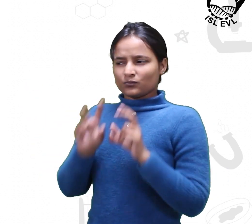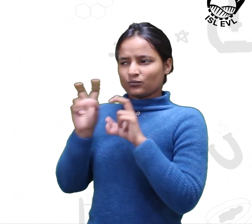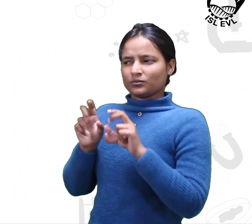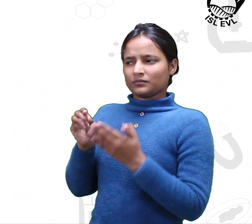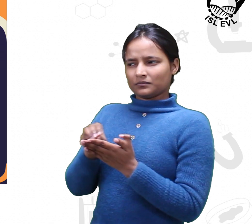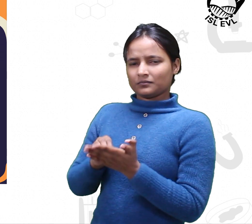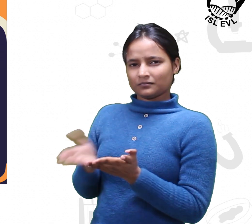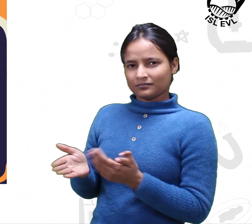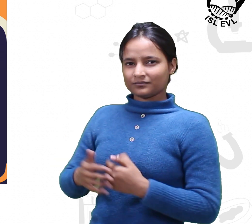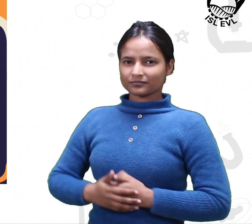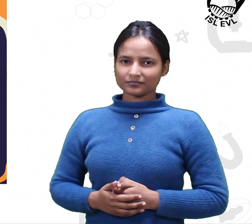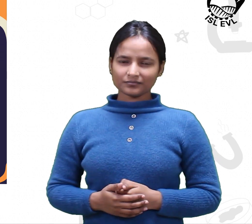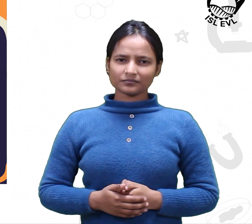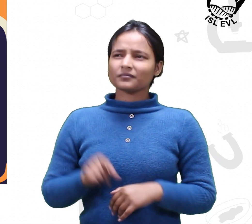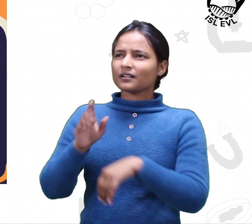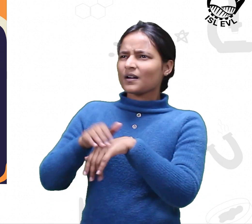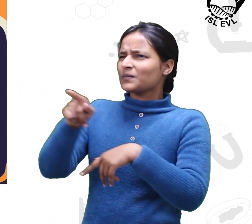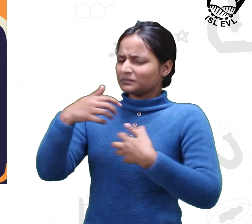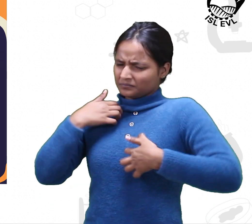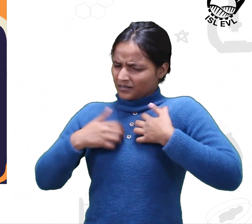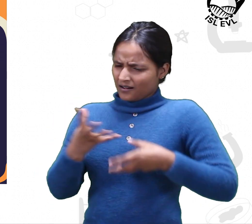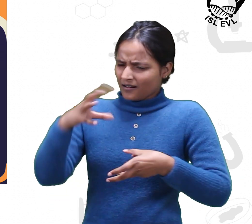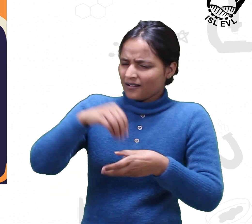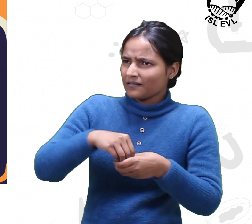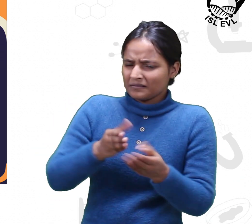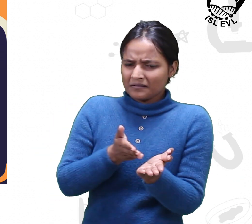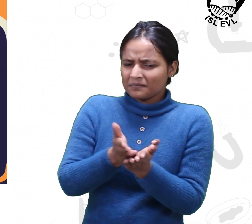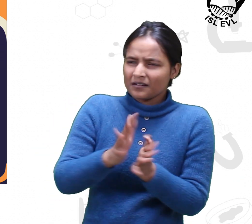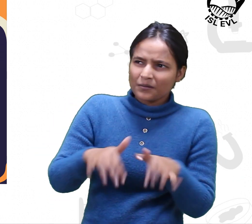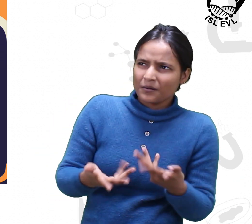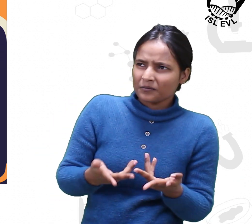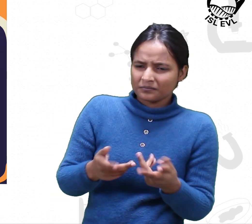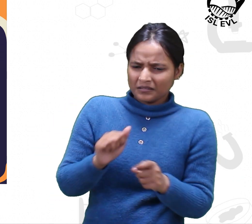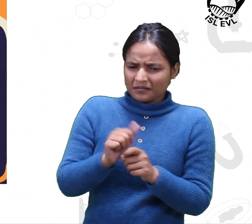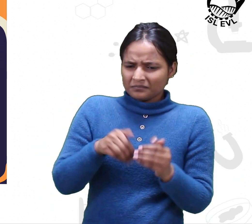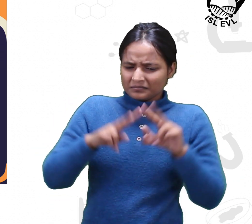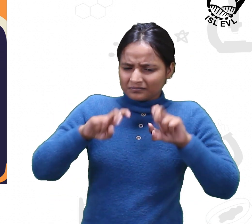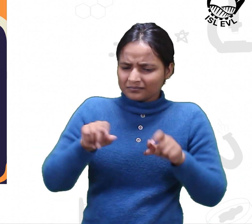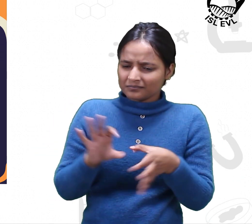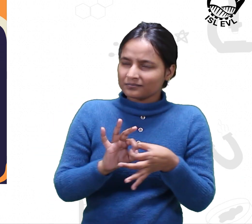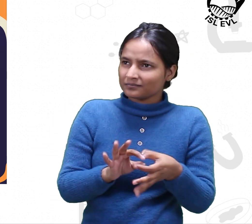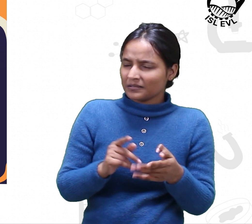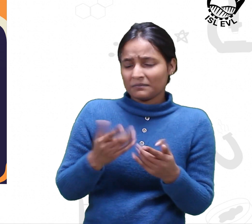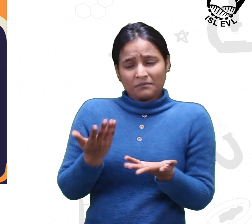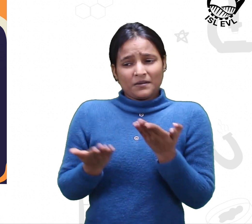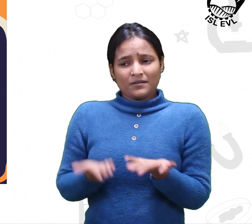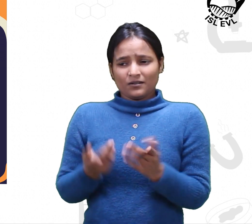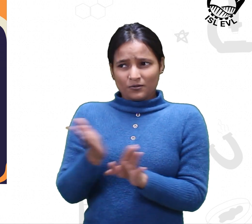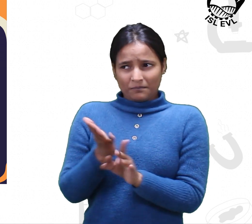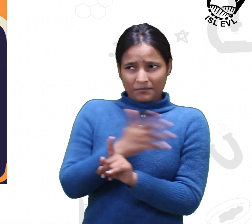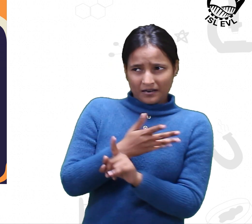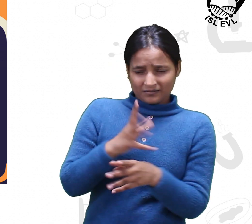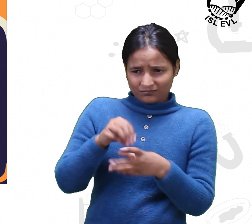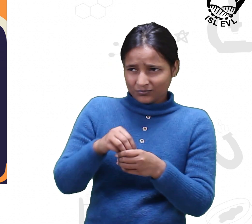state. Like, how did you get interested in sleep as a question and as an area of research? Was this something that you always